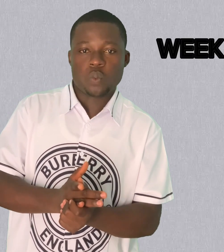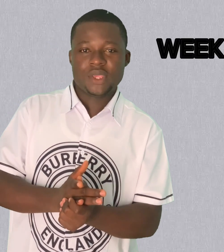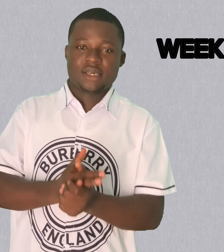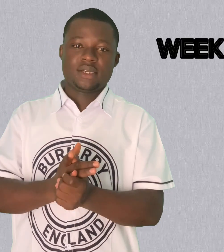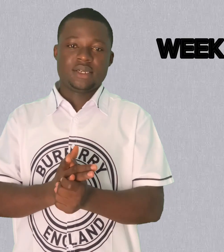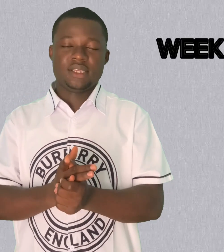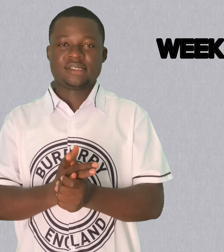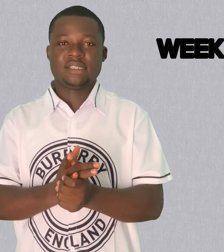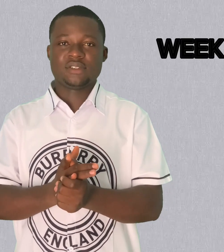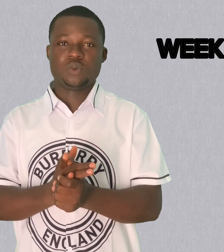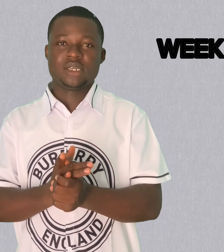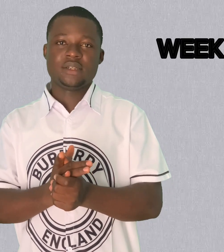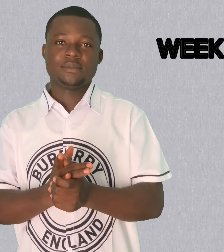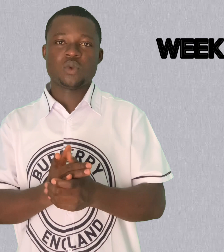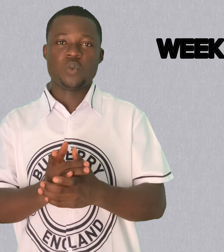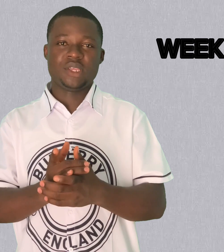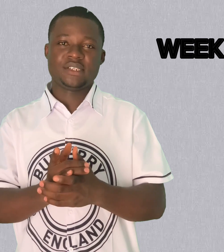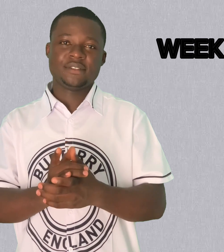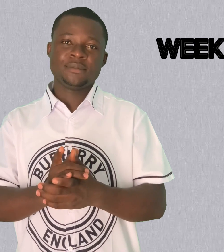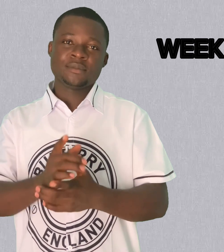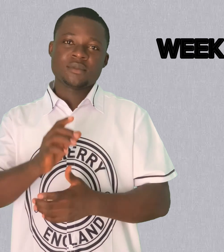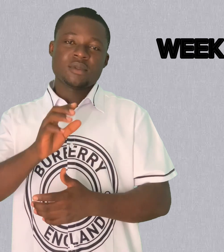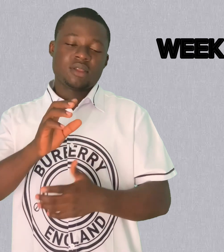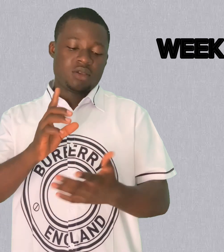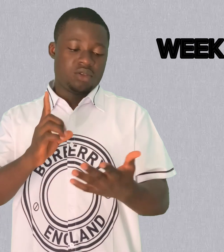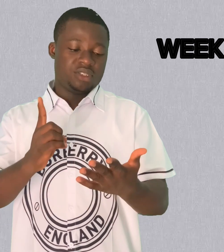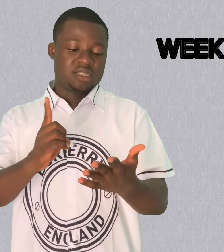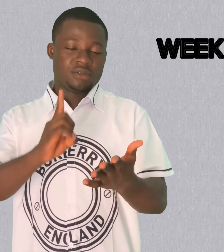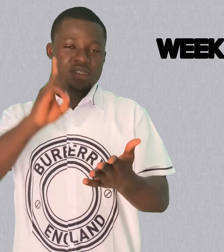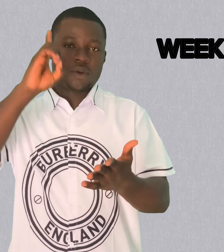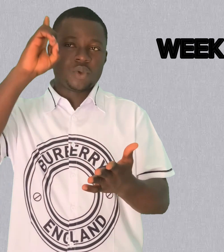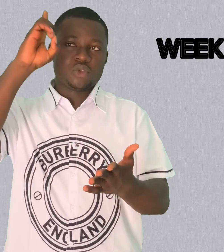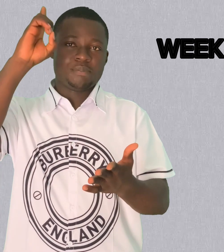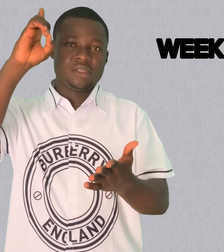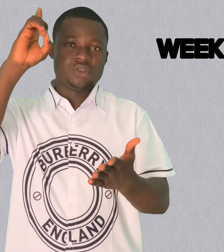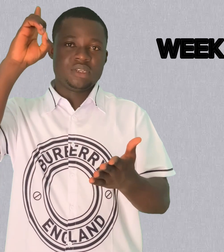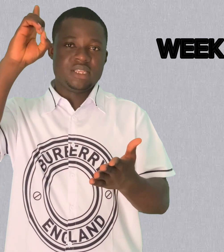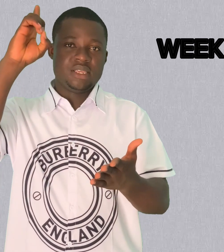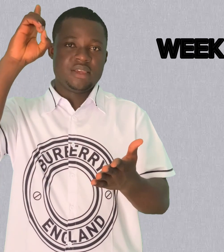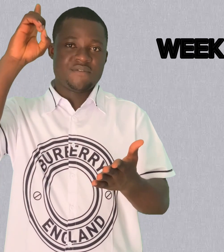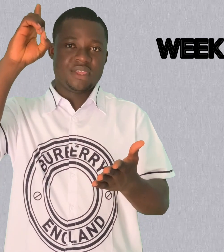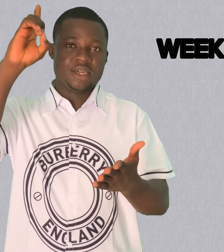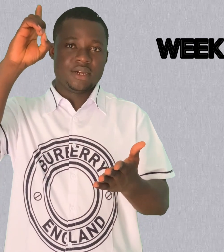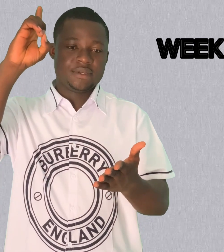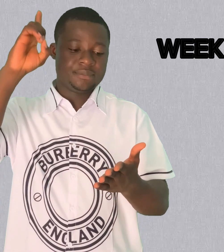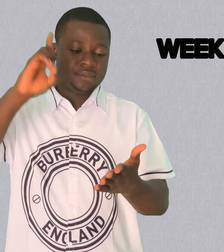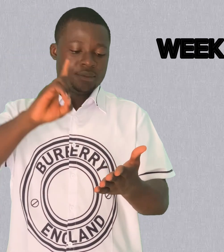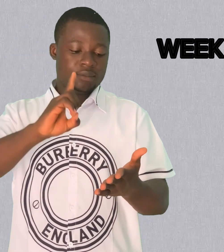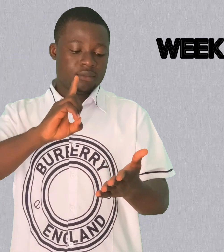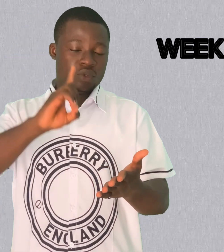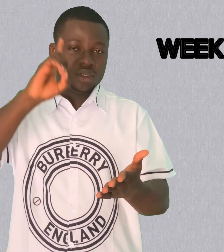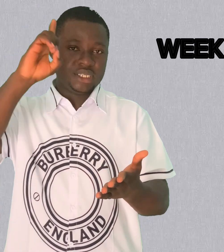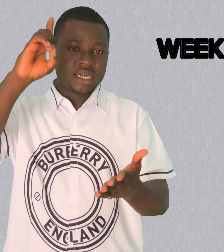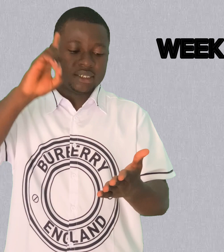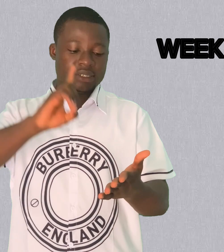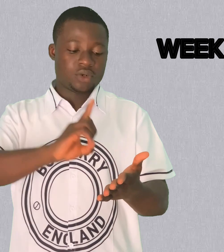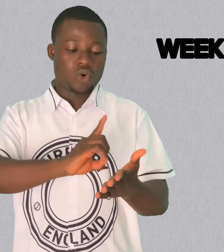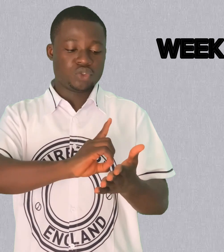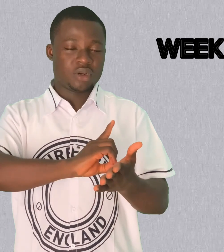week. Yes, that's week. Week. This is how to sign week. You place your D finger, your D hand on your left